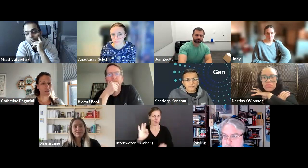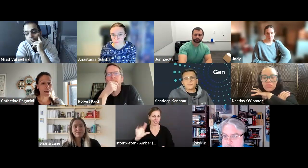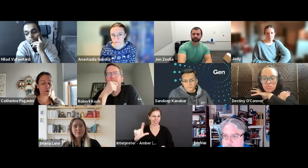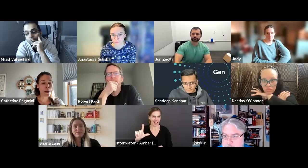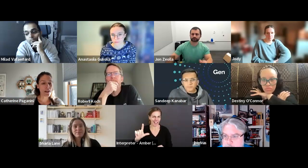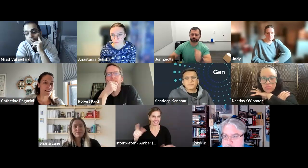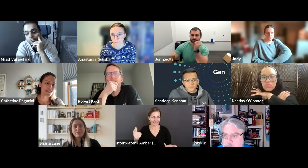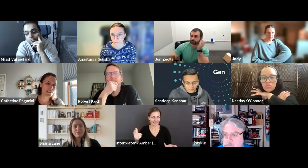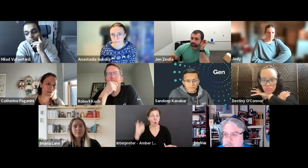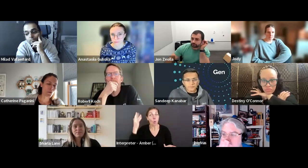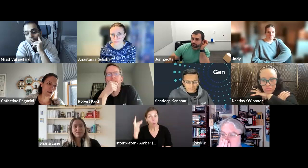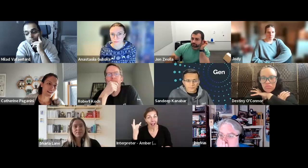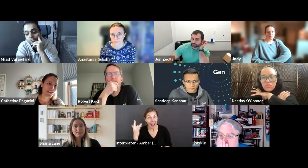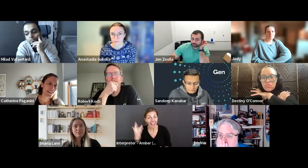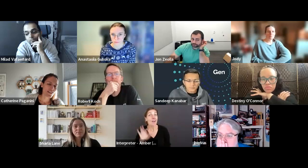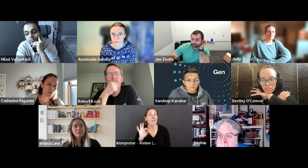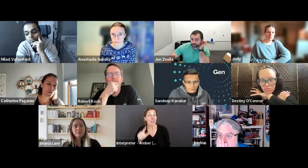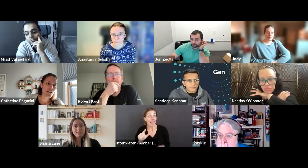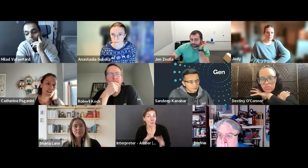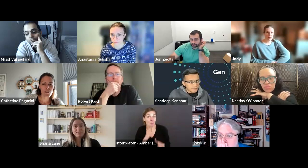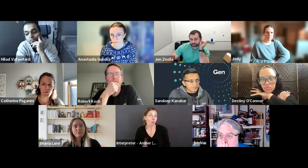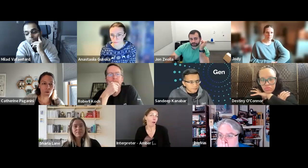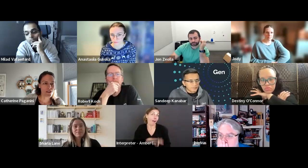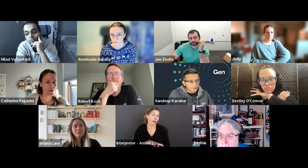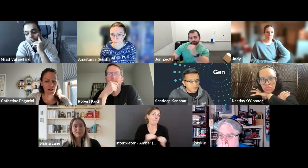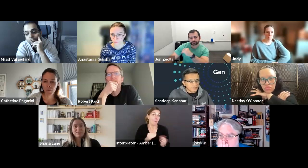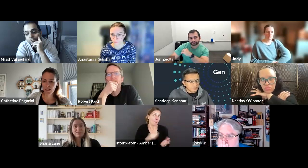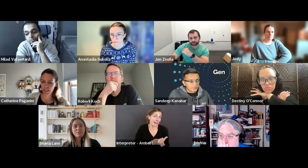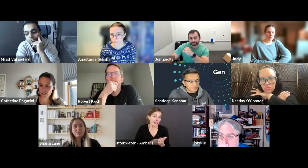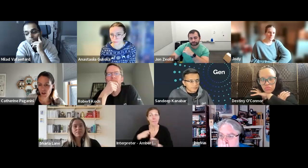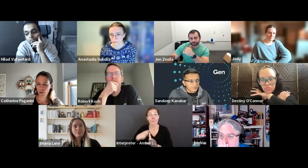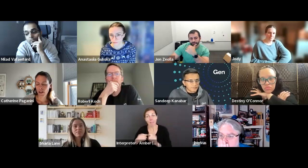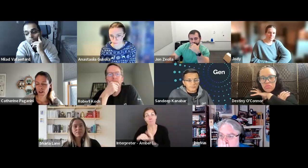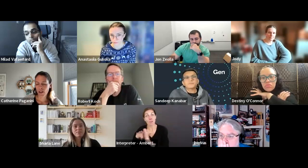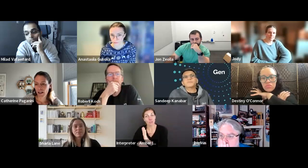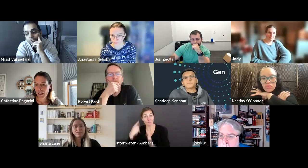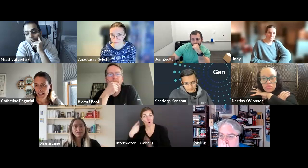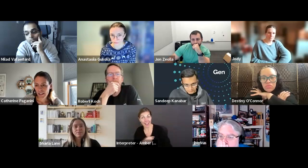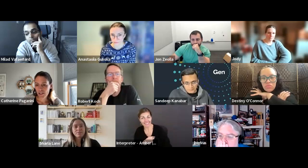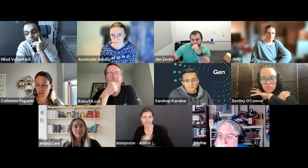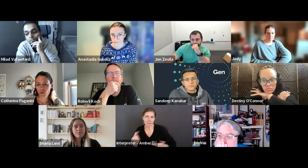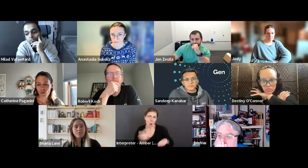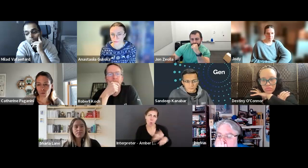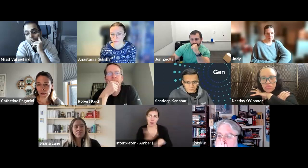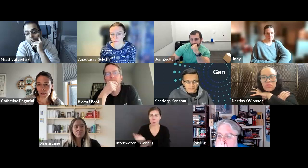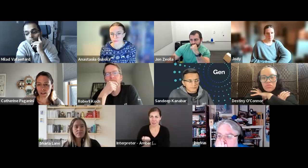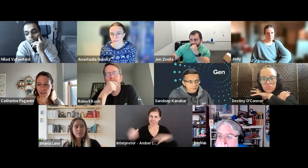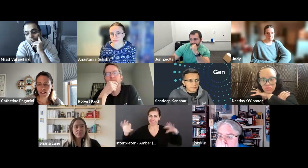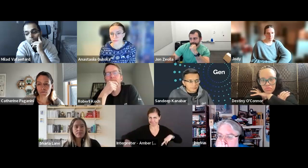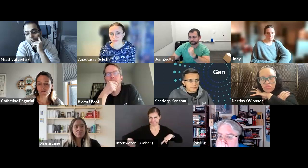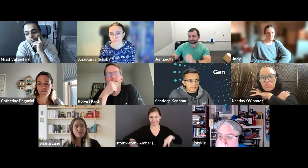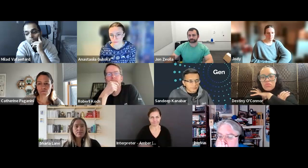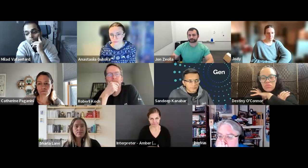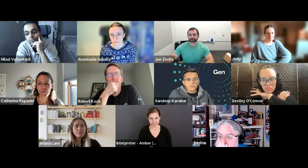the freelancers get more money. It's a little bit more cheaper for us. So it's a win-win situation, basically. So I think that is ready.